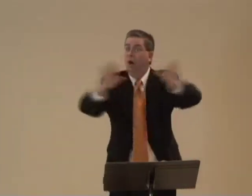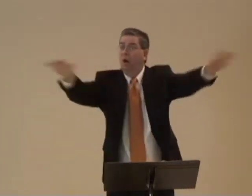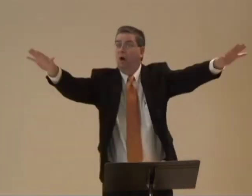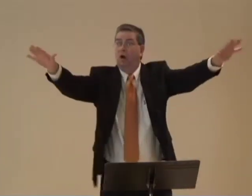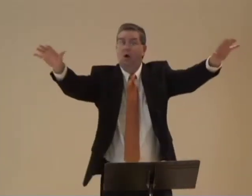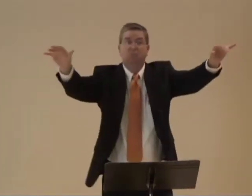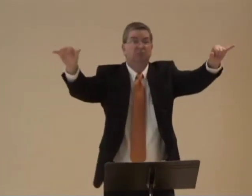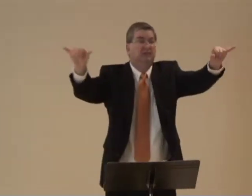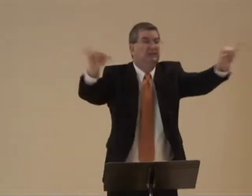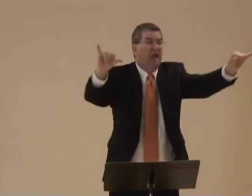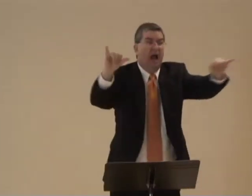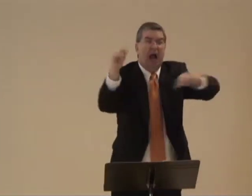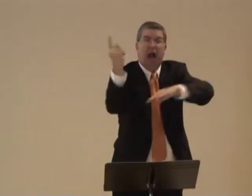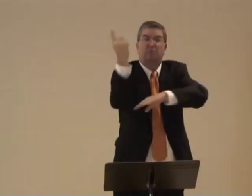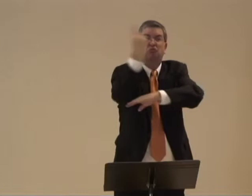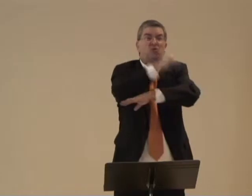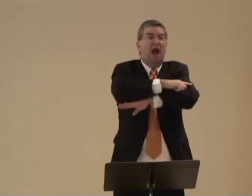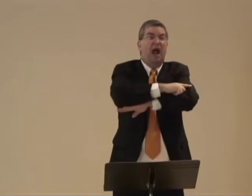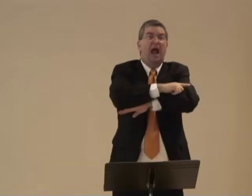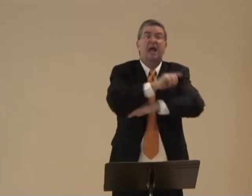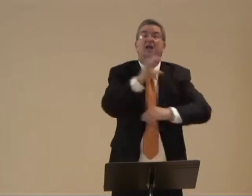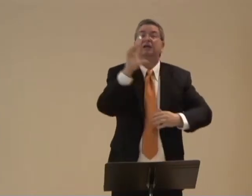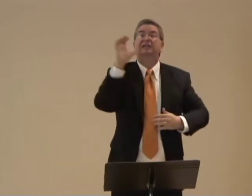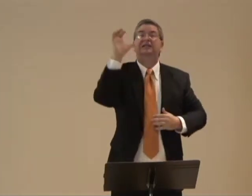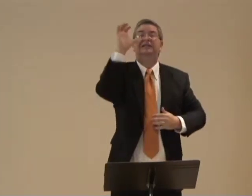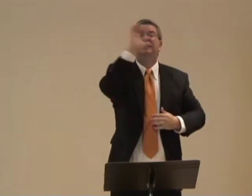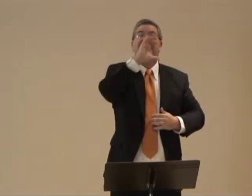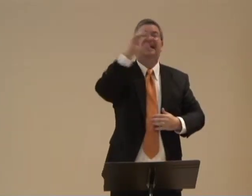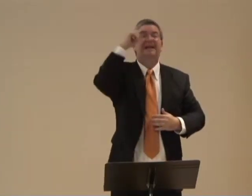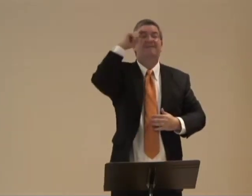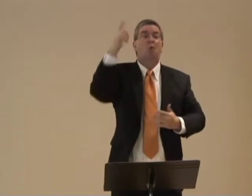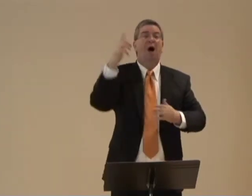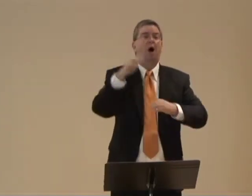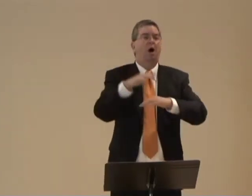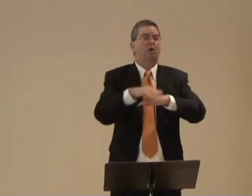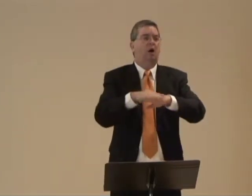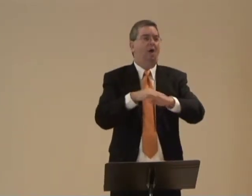Can you imagine that? We see that same type of thing today.